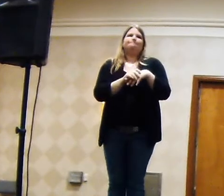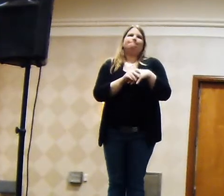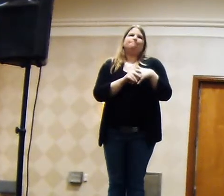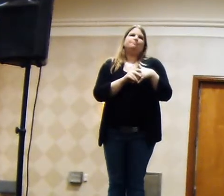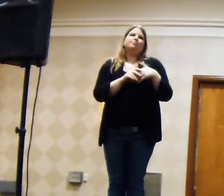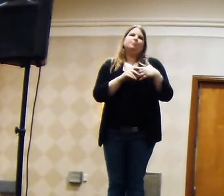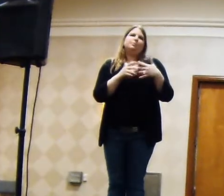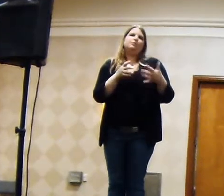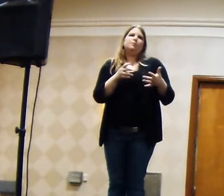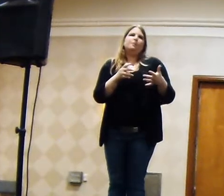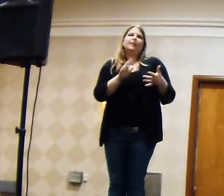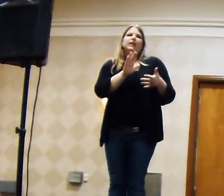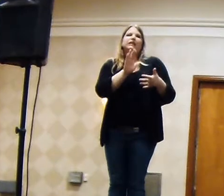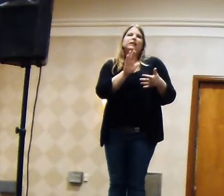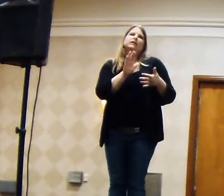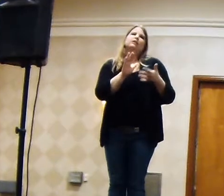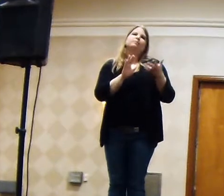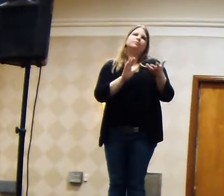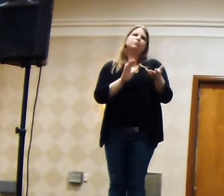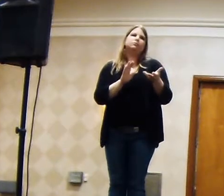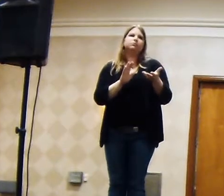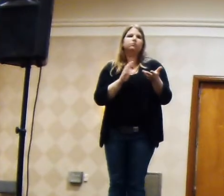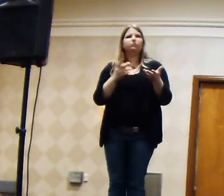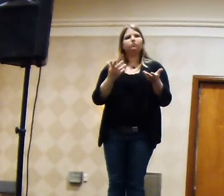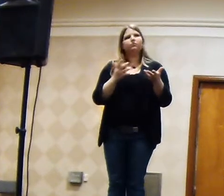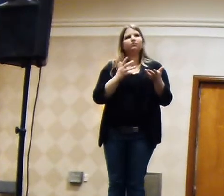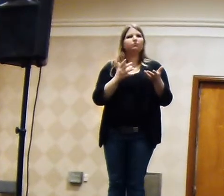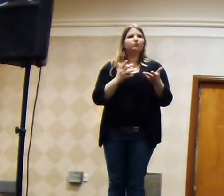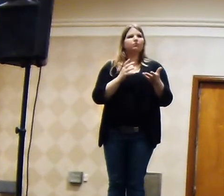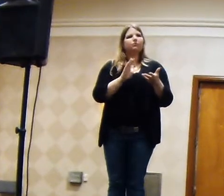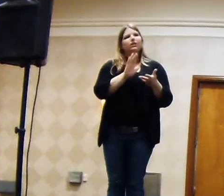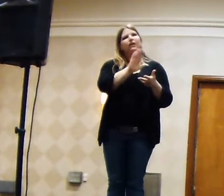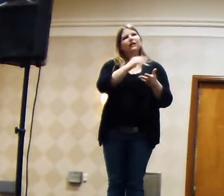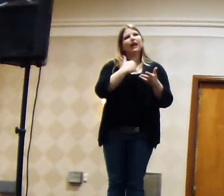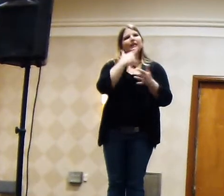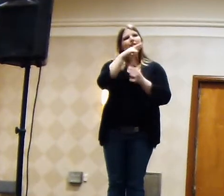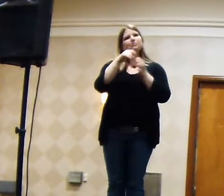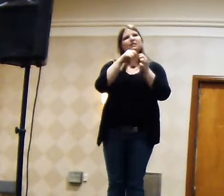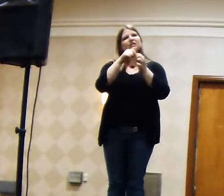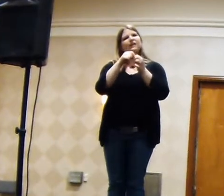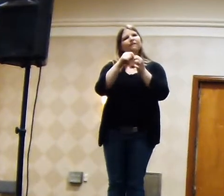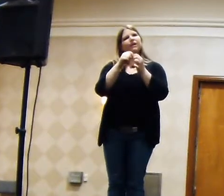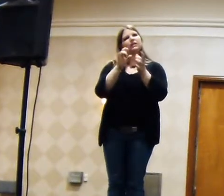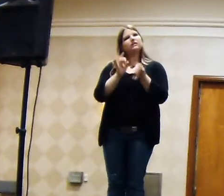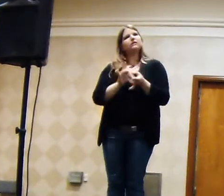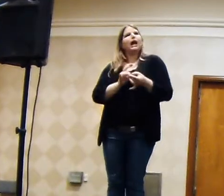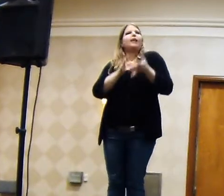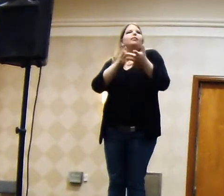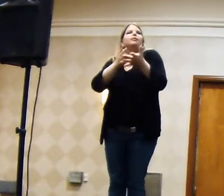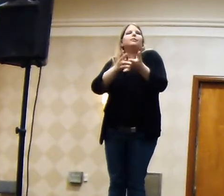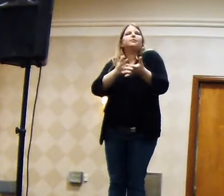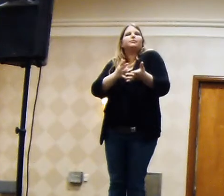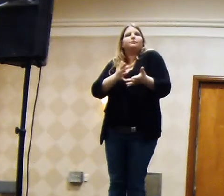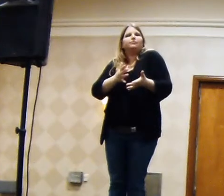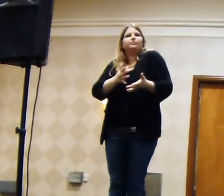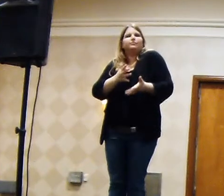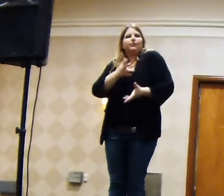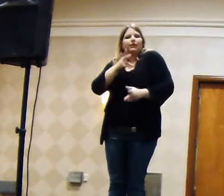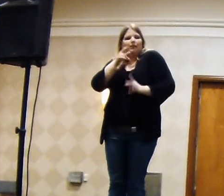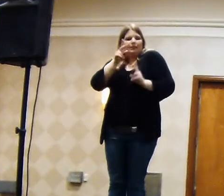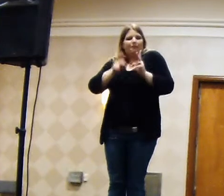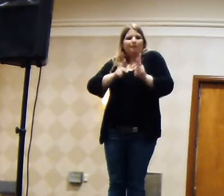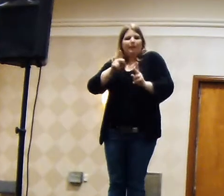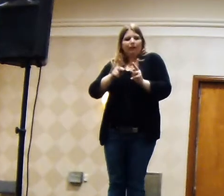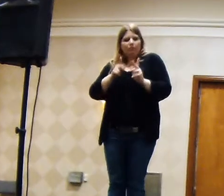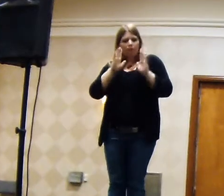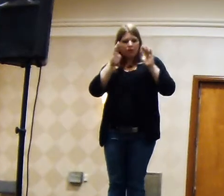embedded the movie with this kind of, you know, engine that made it less serious and kept people's minds off of the